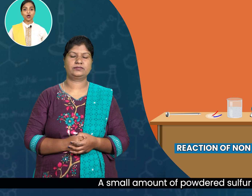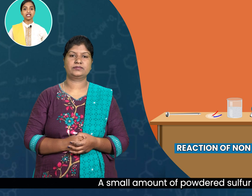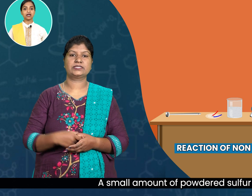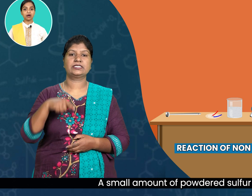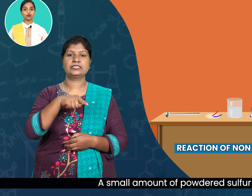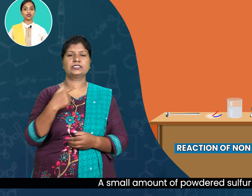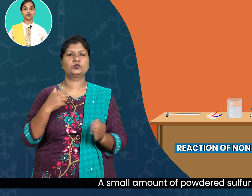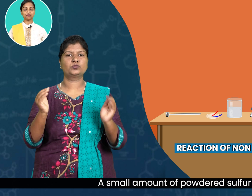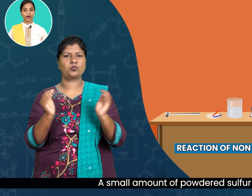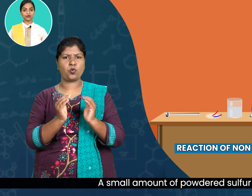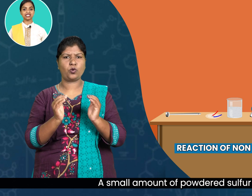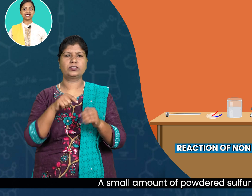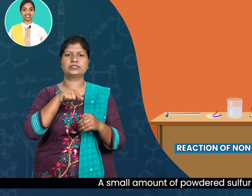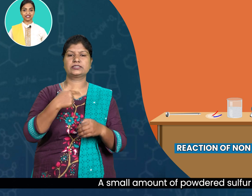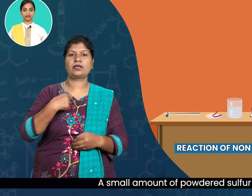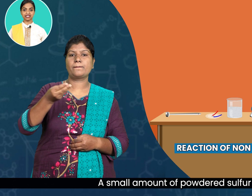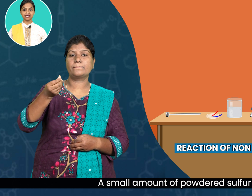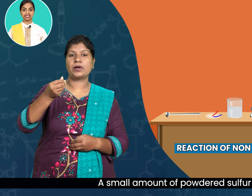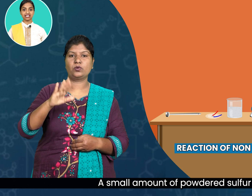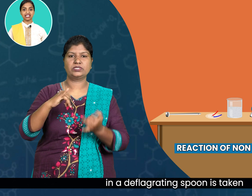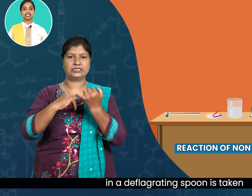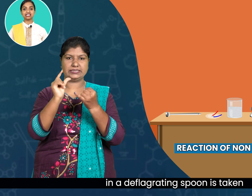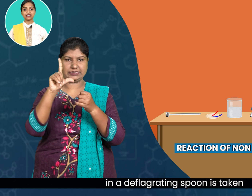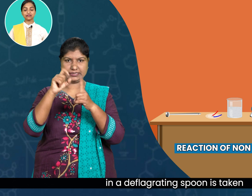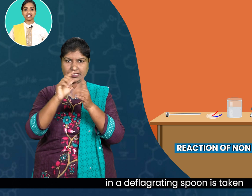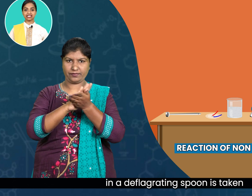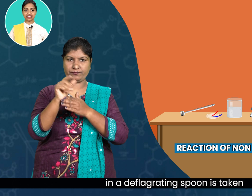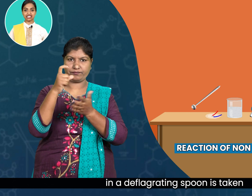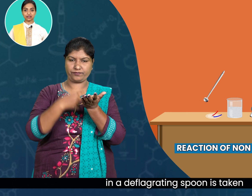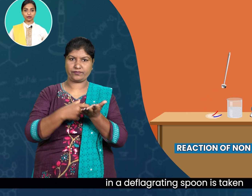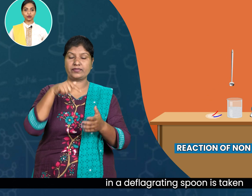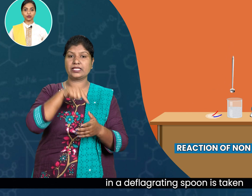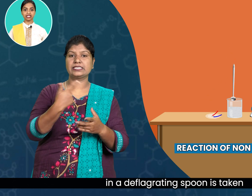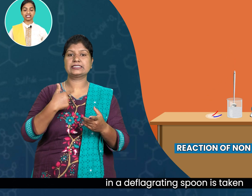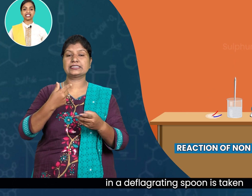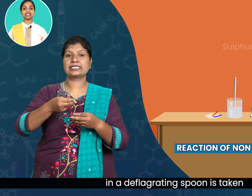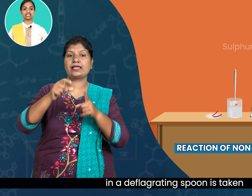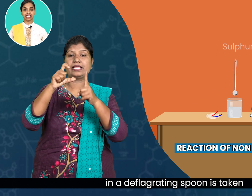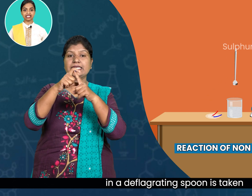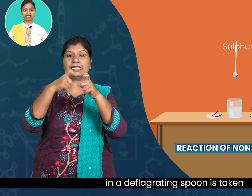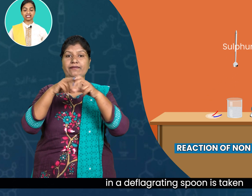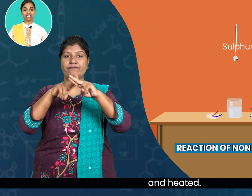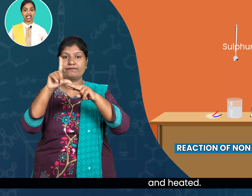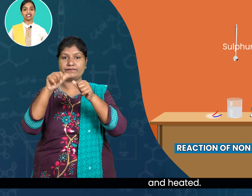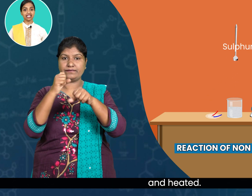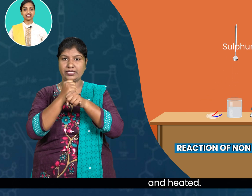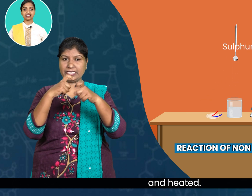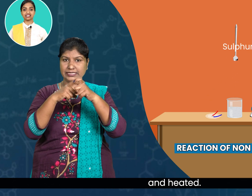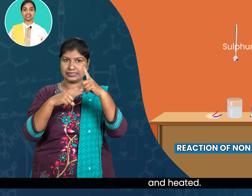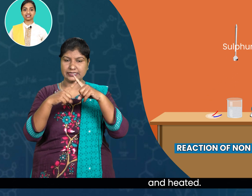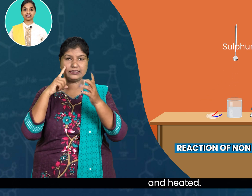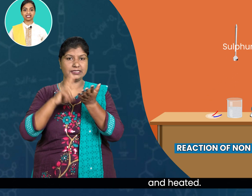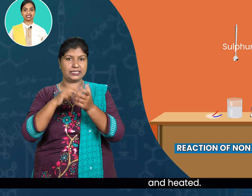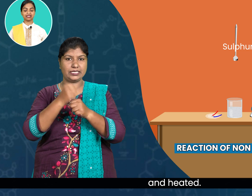A small amount of powdered sulfur in a deflagrating spoon is taken and